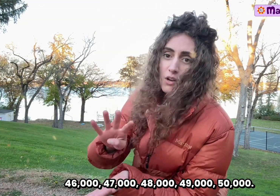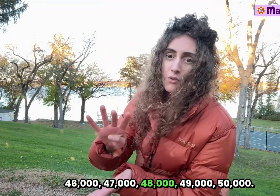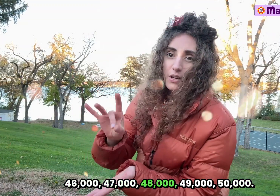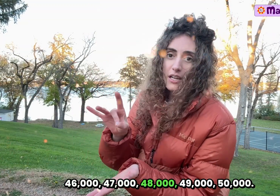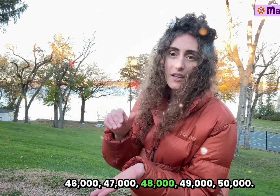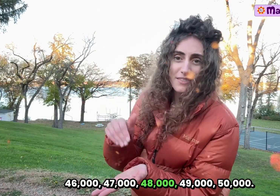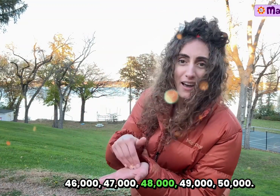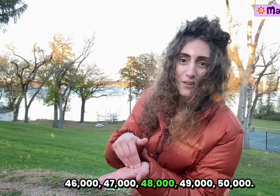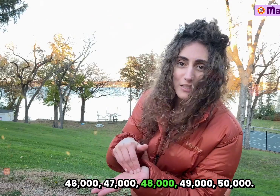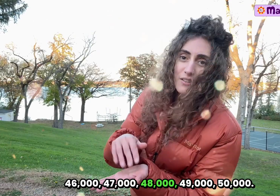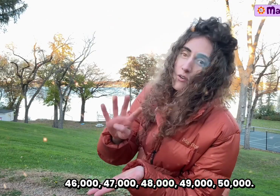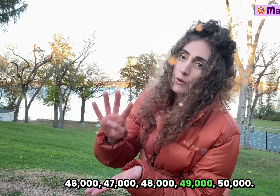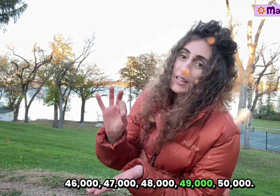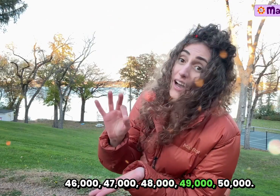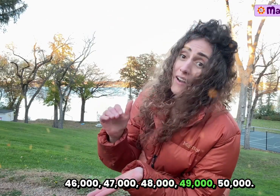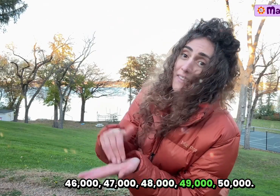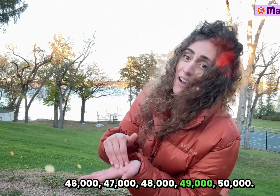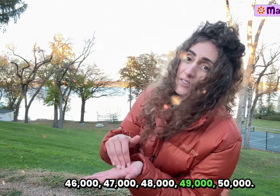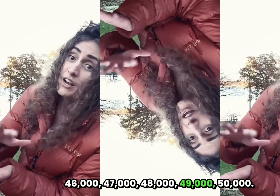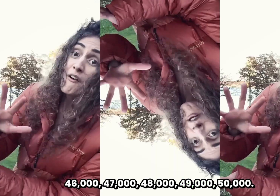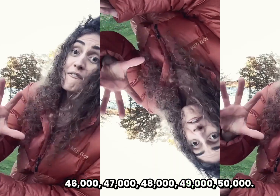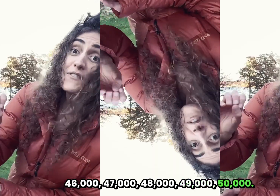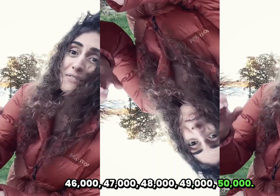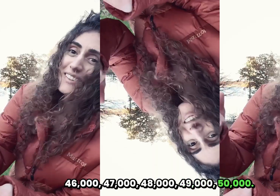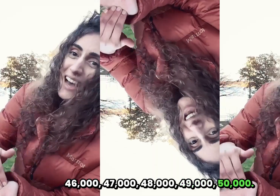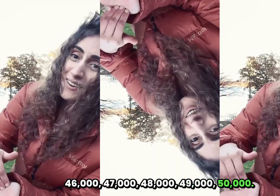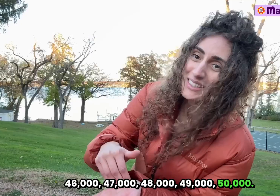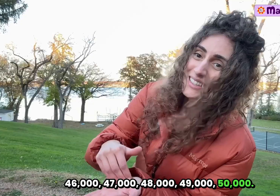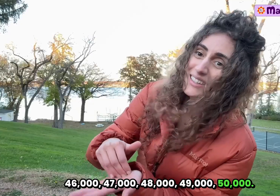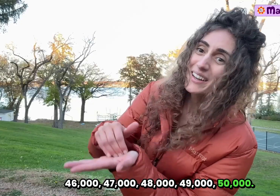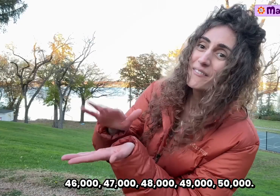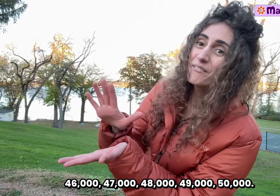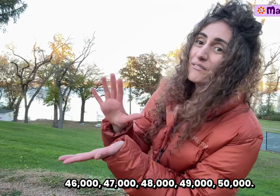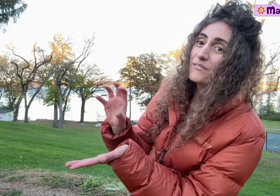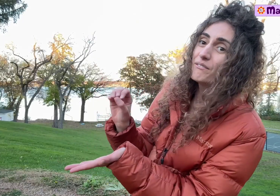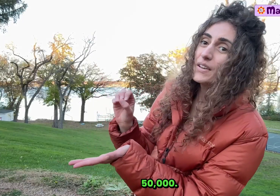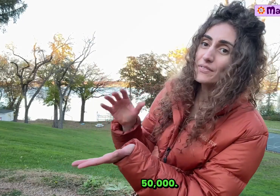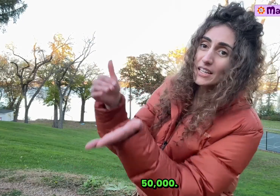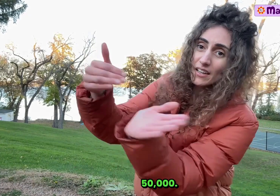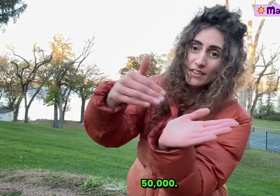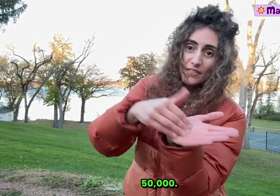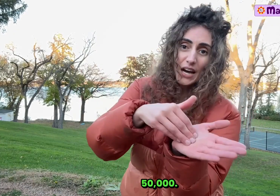48,000, 49,000, 50,000, 50,000,